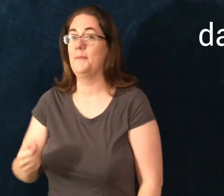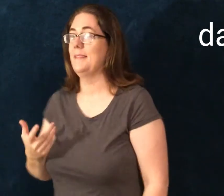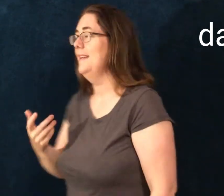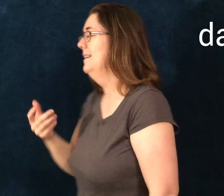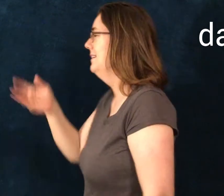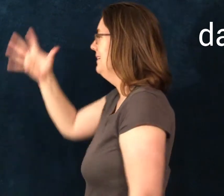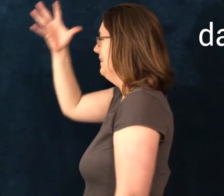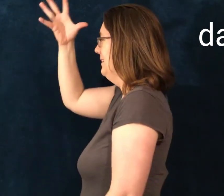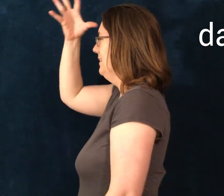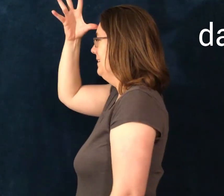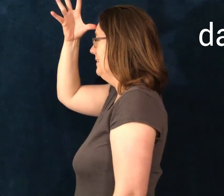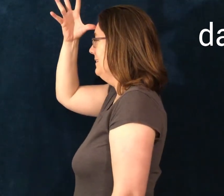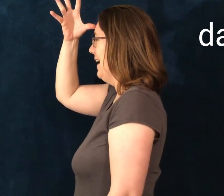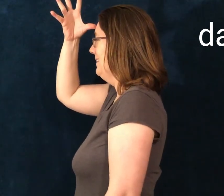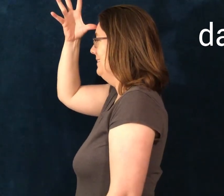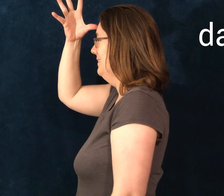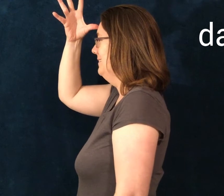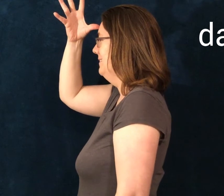side, dad.